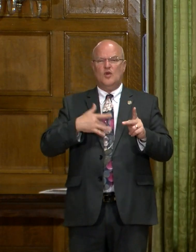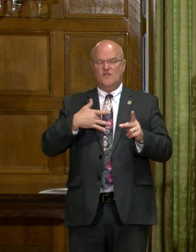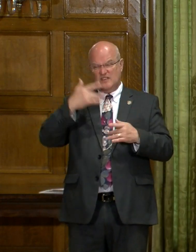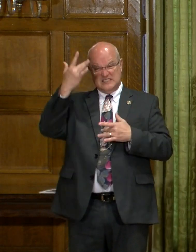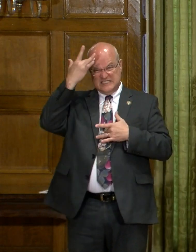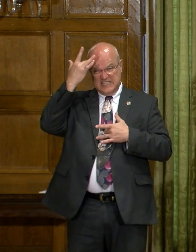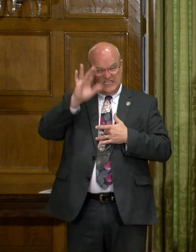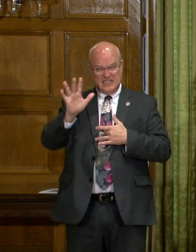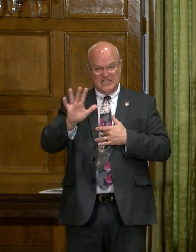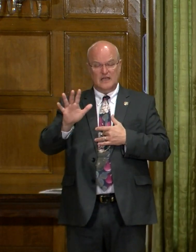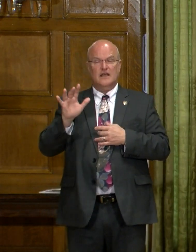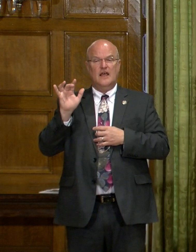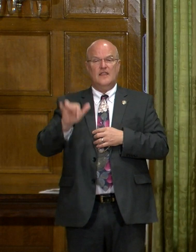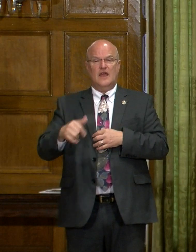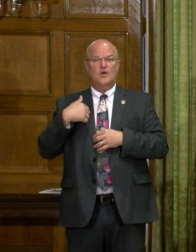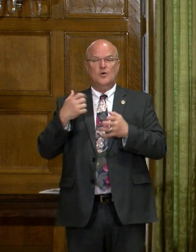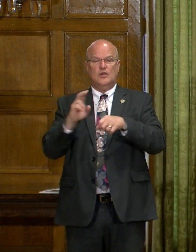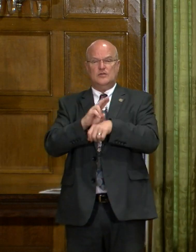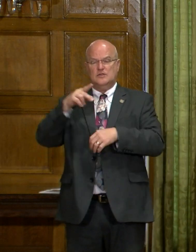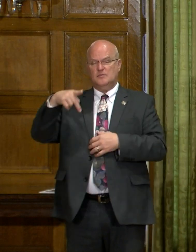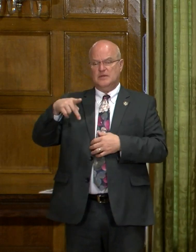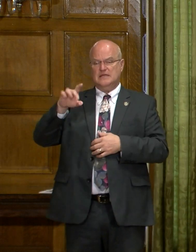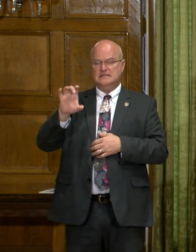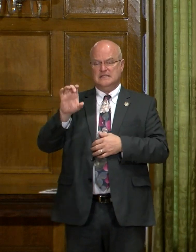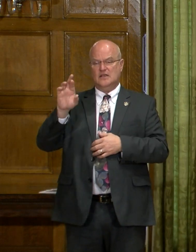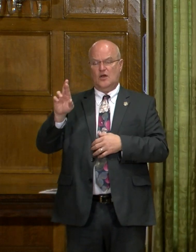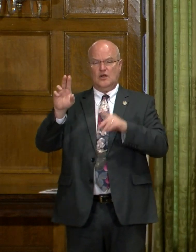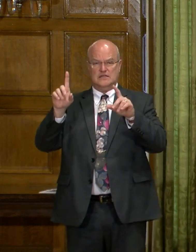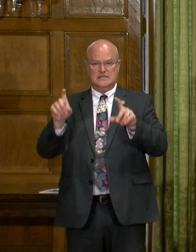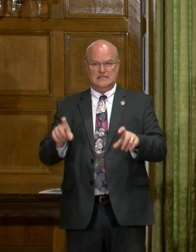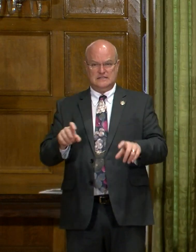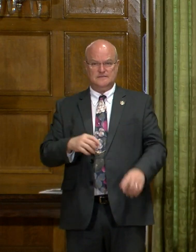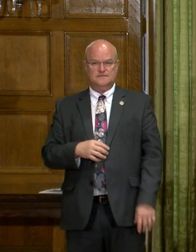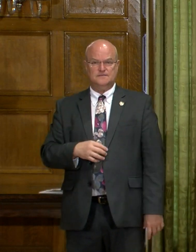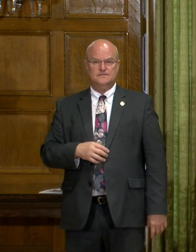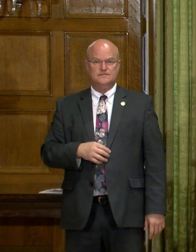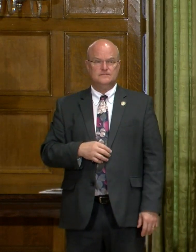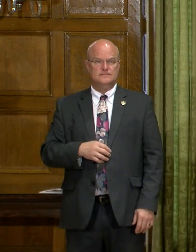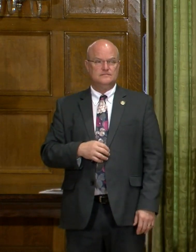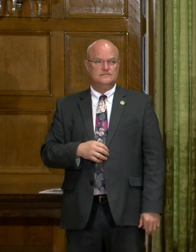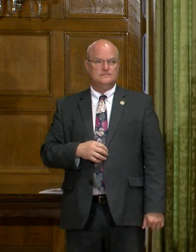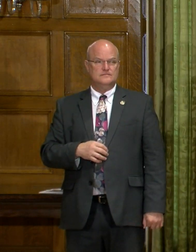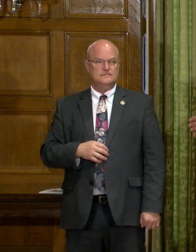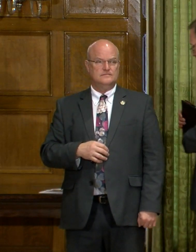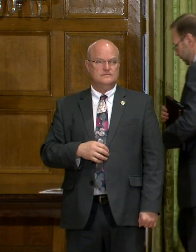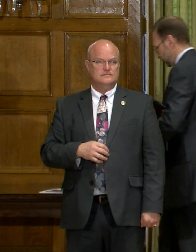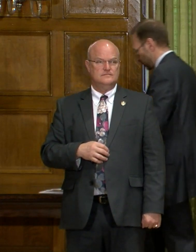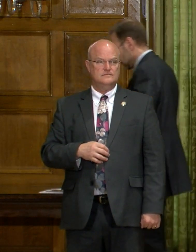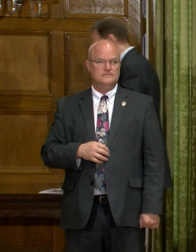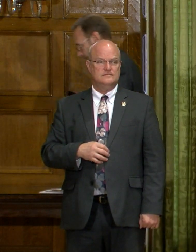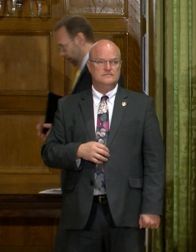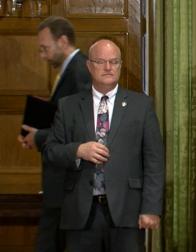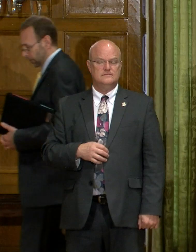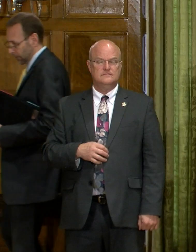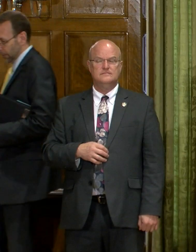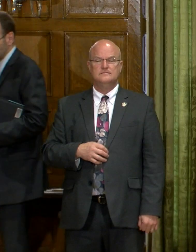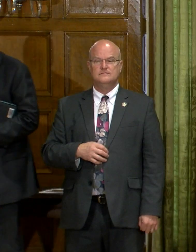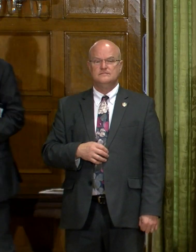feel sick. Those we would want to use the PCR test for. Good.